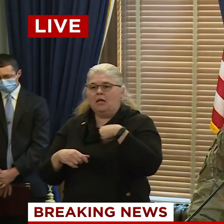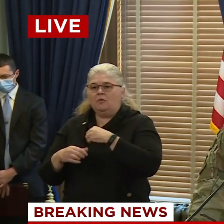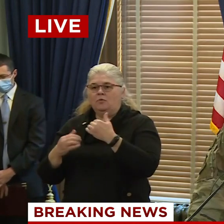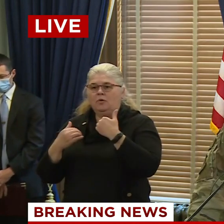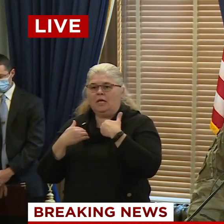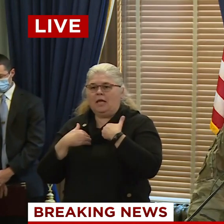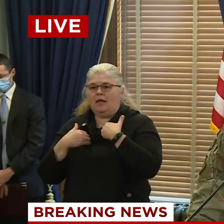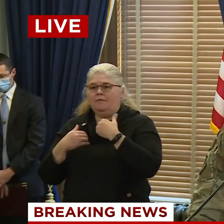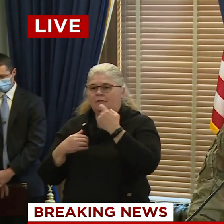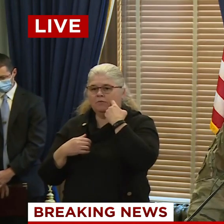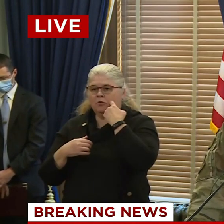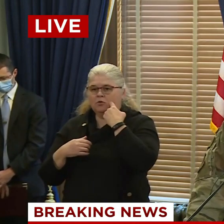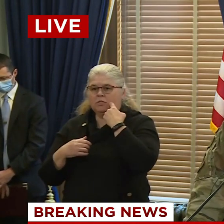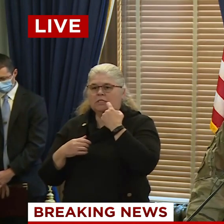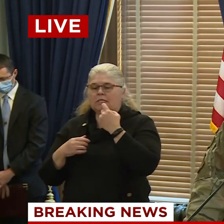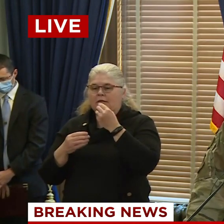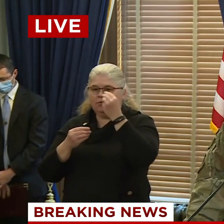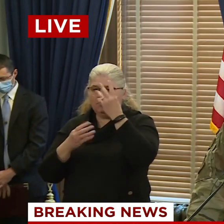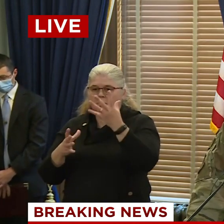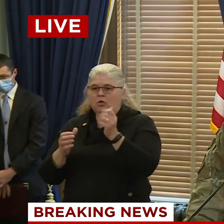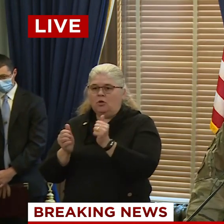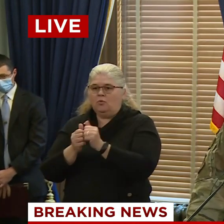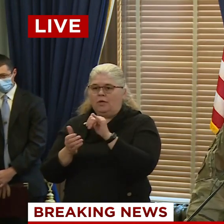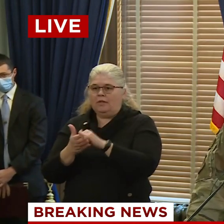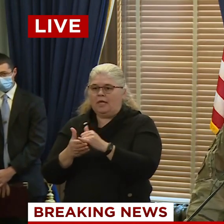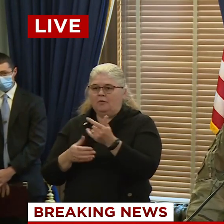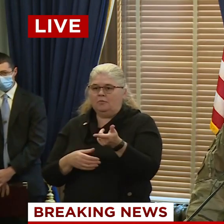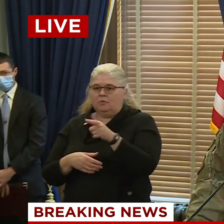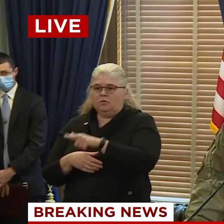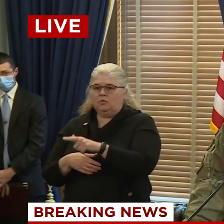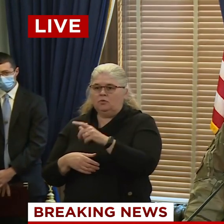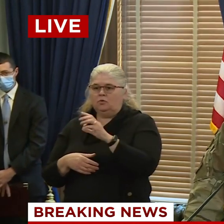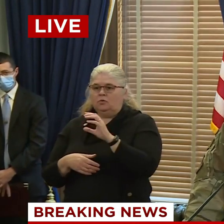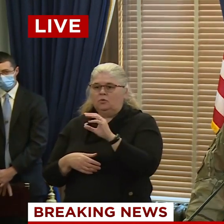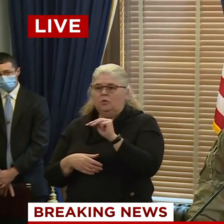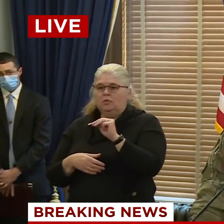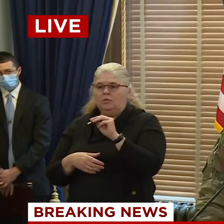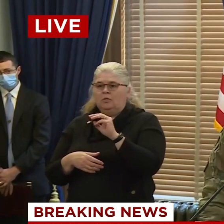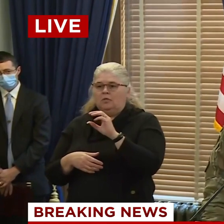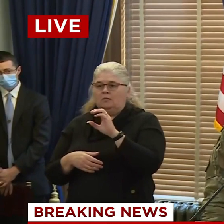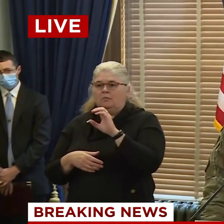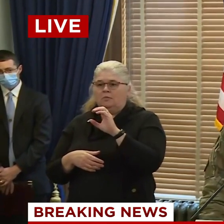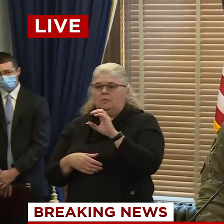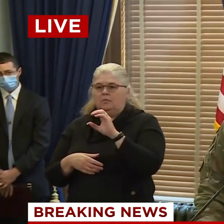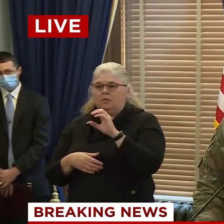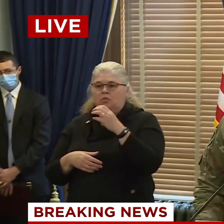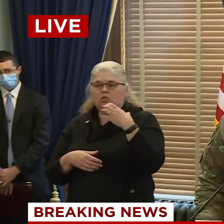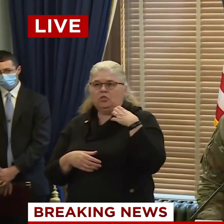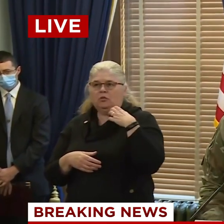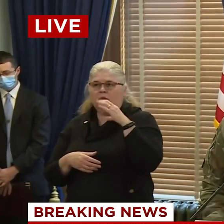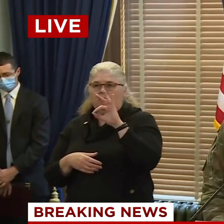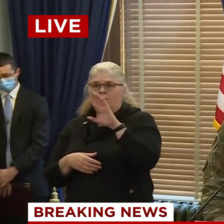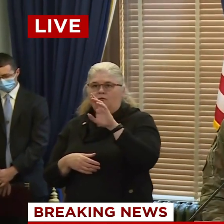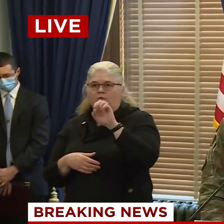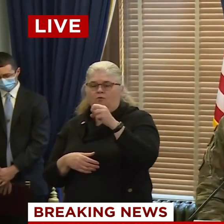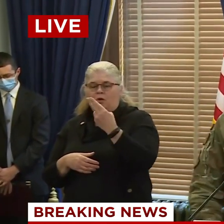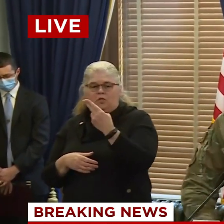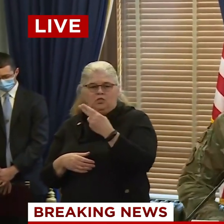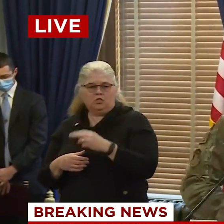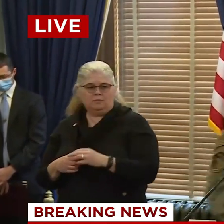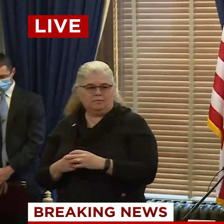with the latest information. With that, I will now turn it over to the chairman of the Kansas Corporation Commission, Chairman French.